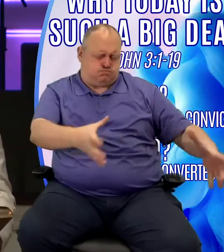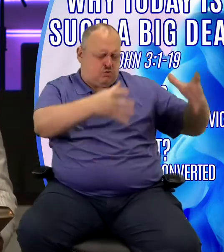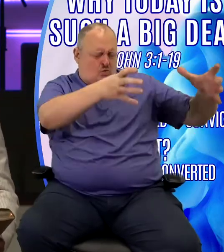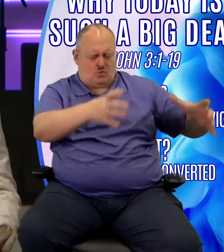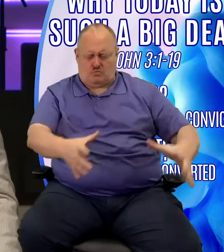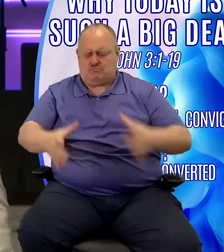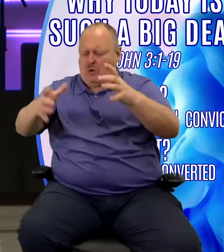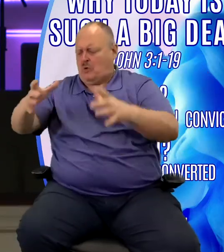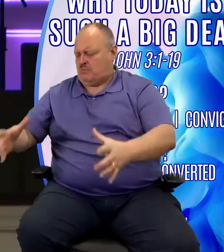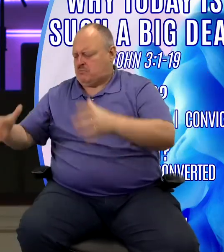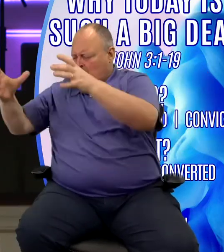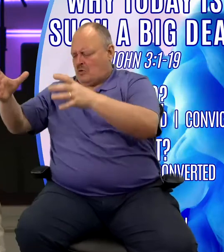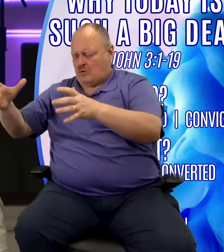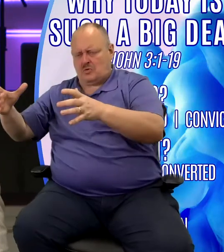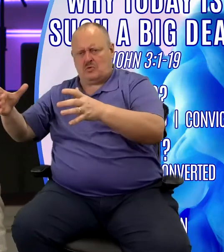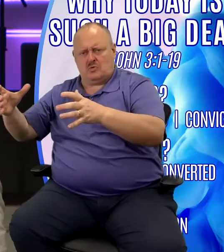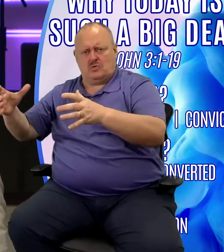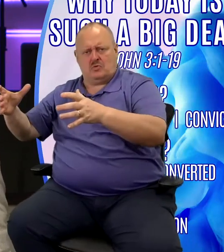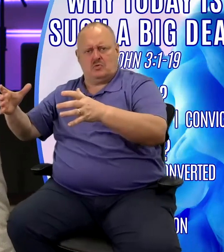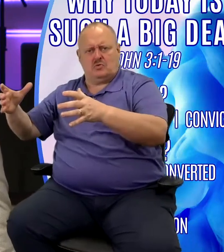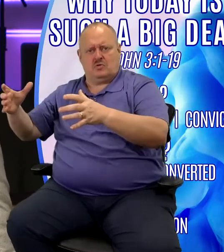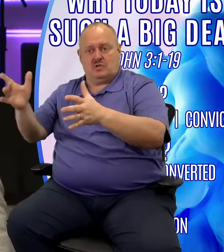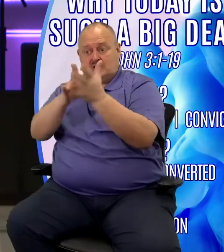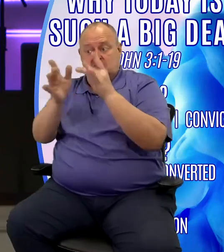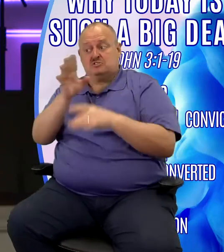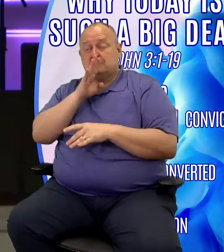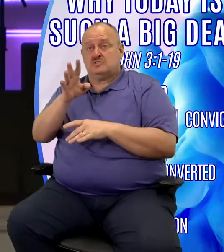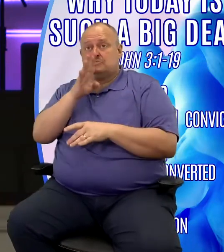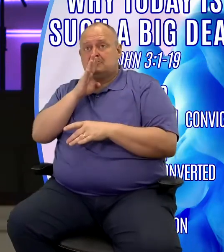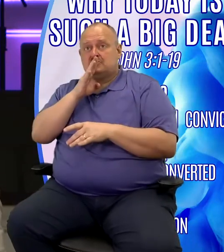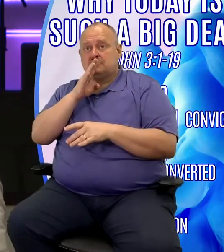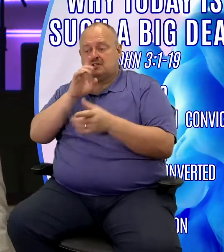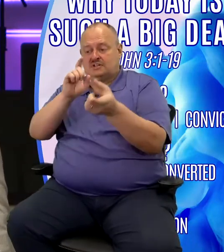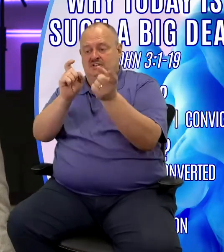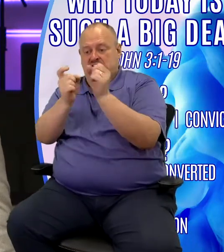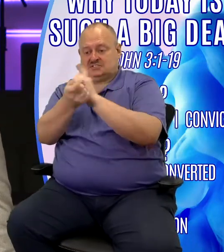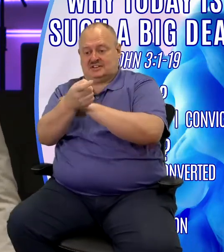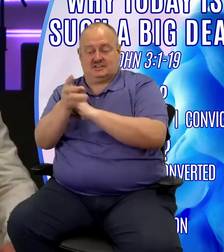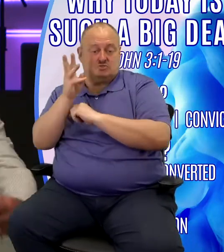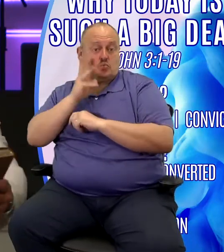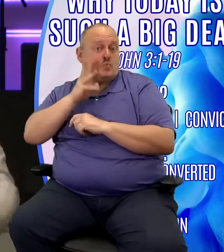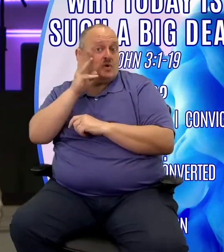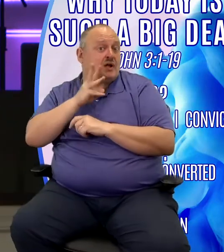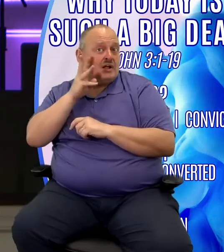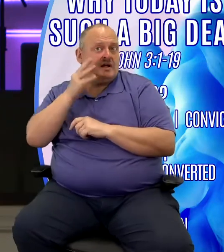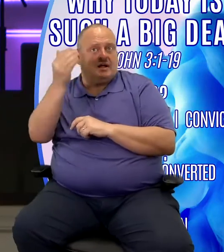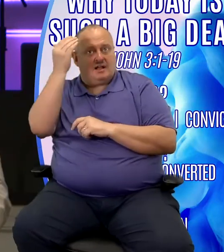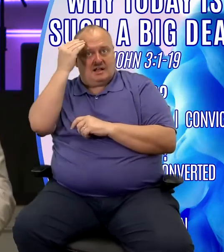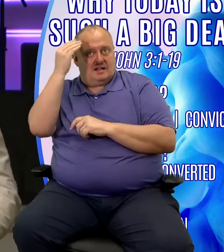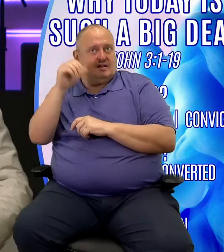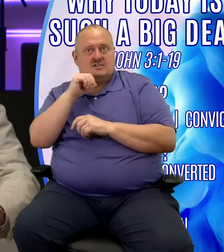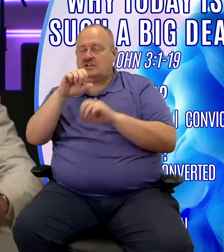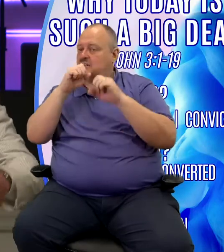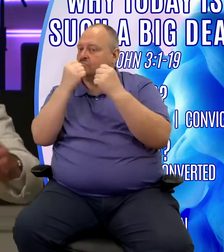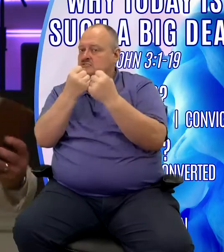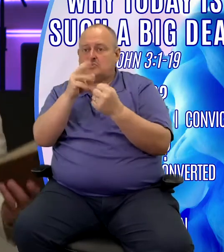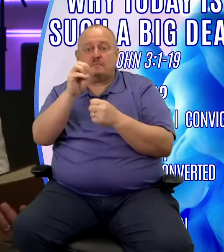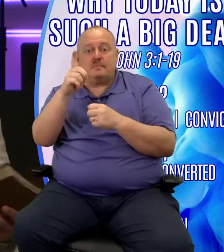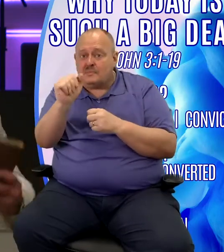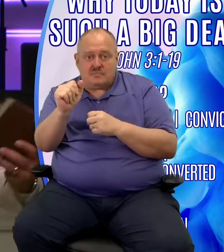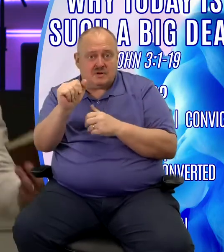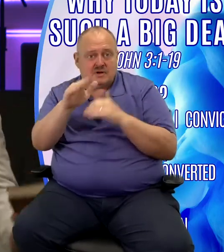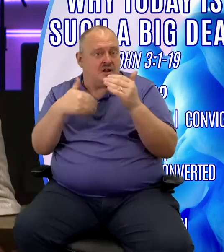containers that when Jesus spoke, it turned into wine. Now, I know they didn't have social media back then and all